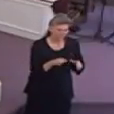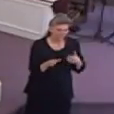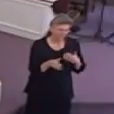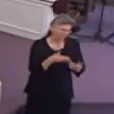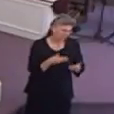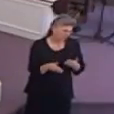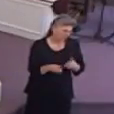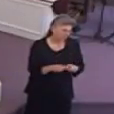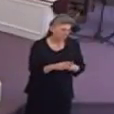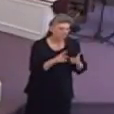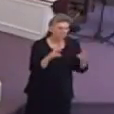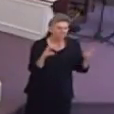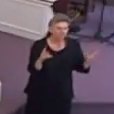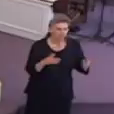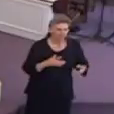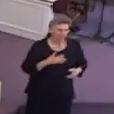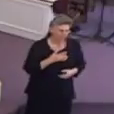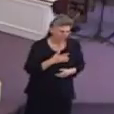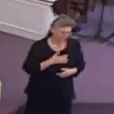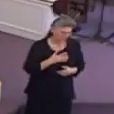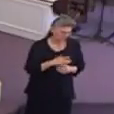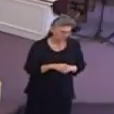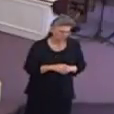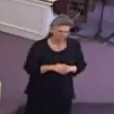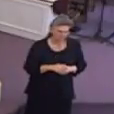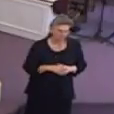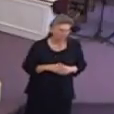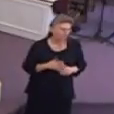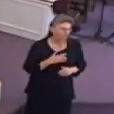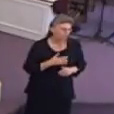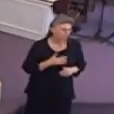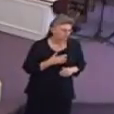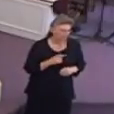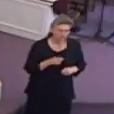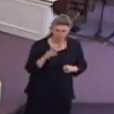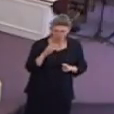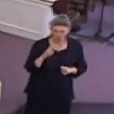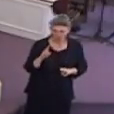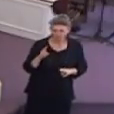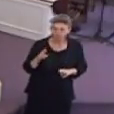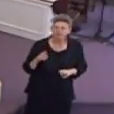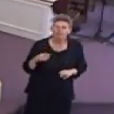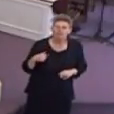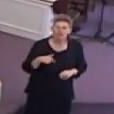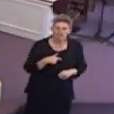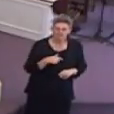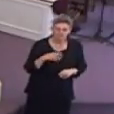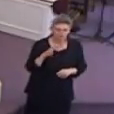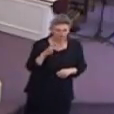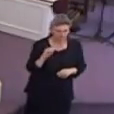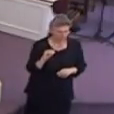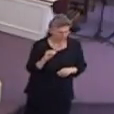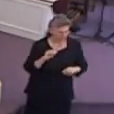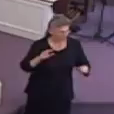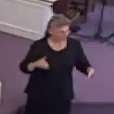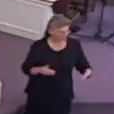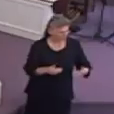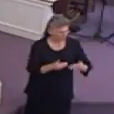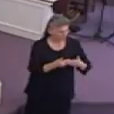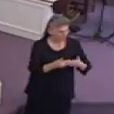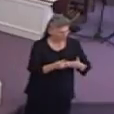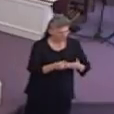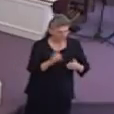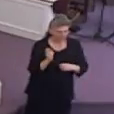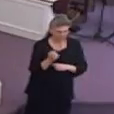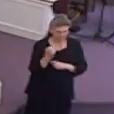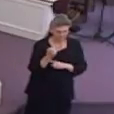was very, very much appreciated. We really appreciate you honoring us for our 40th wedding anniversary. Thank you for your generous gift to